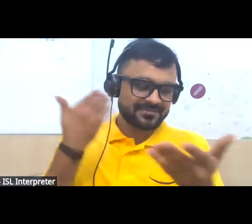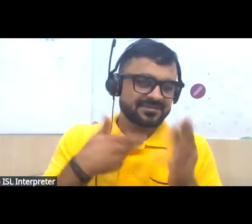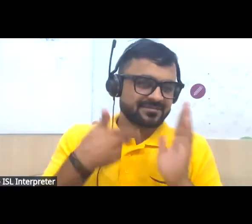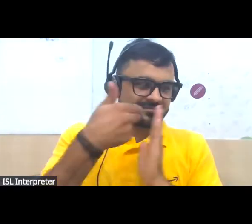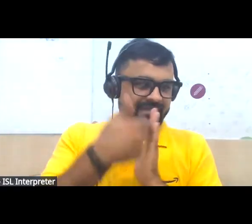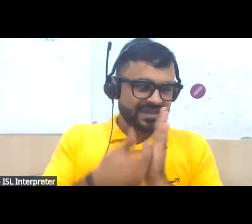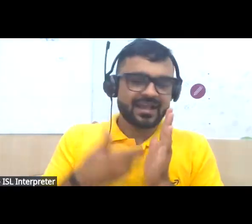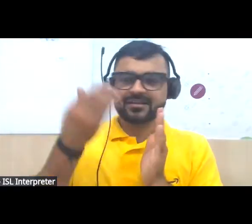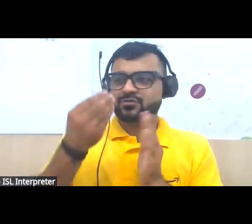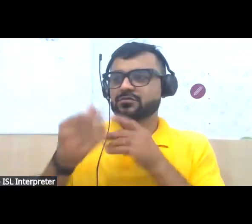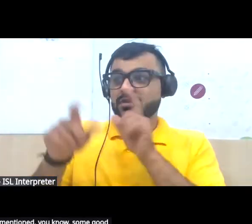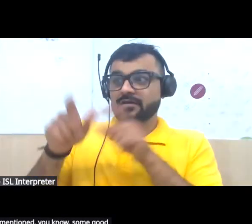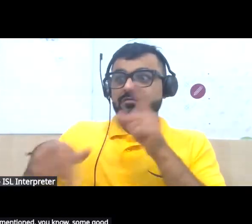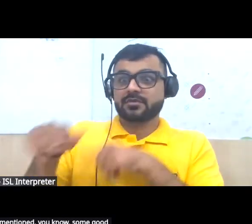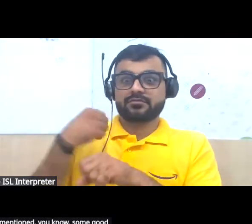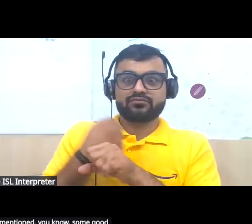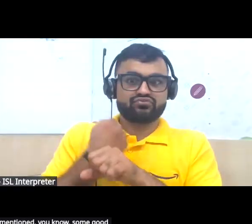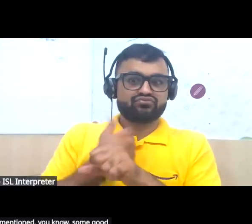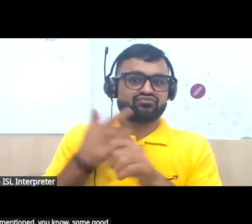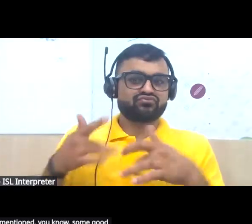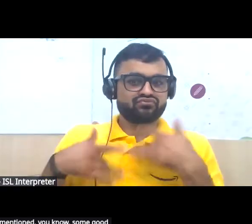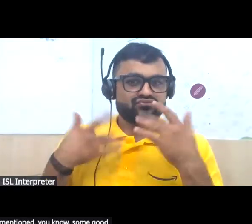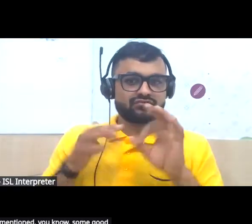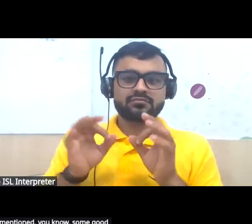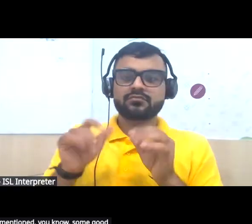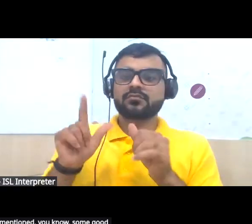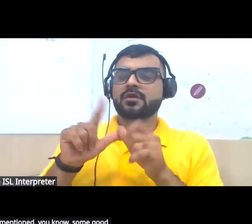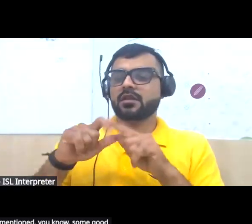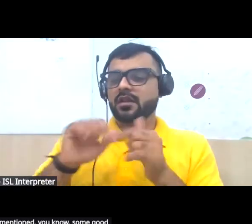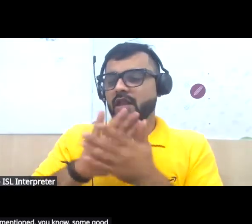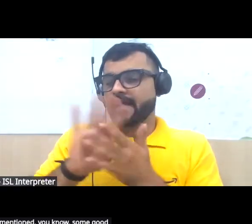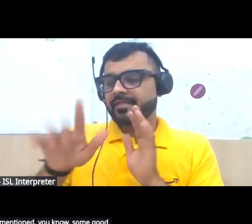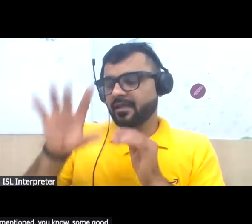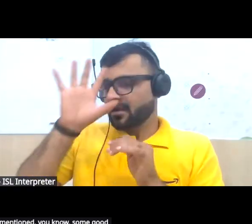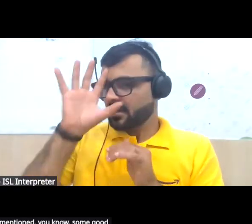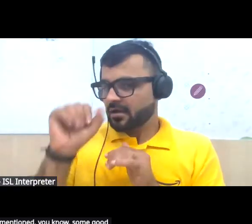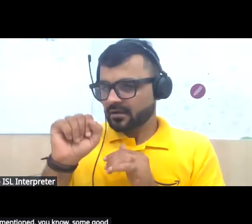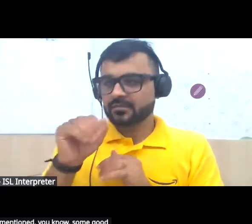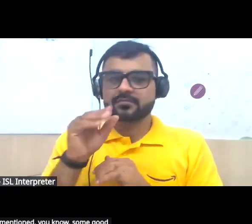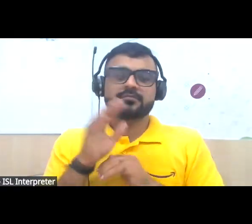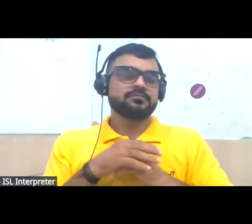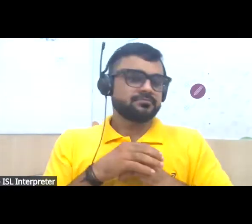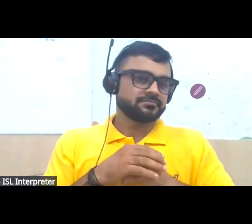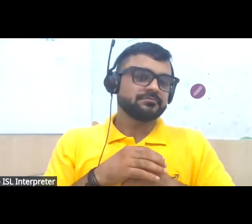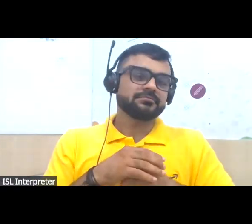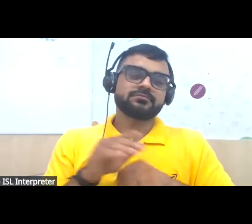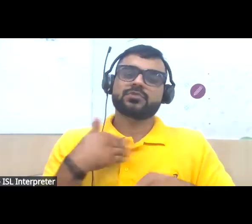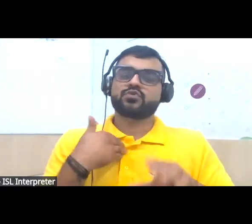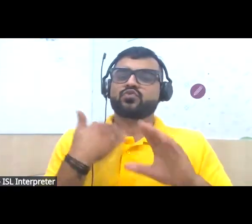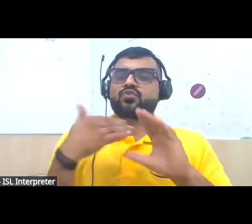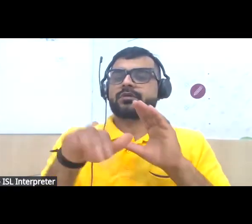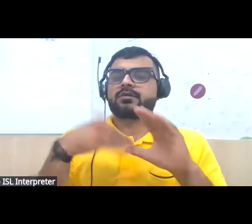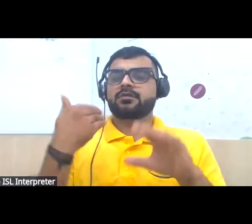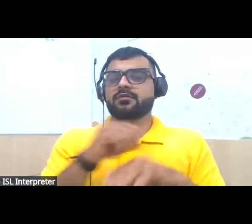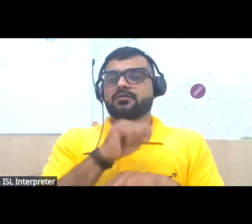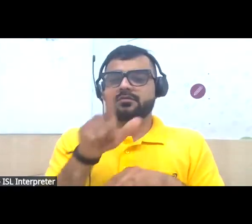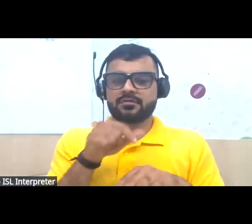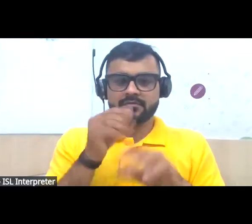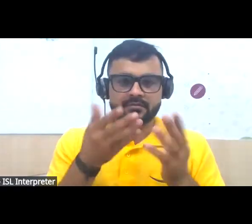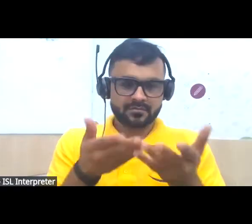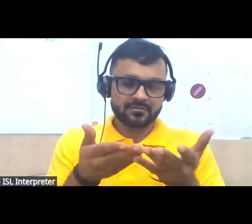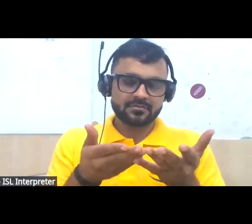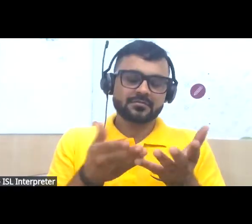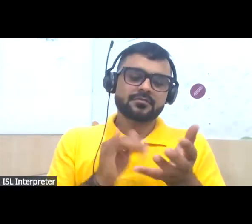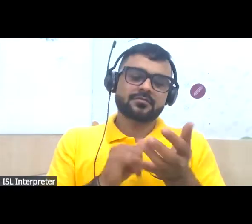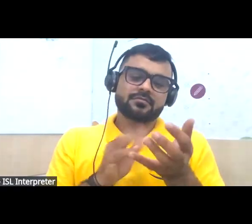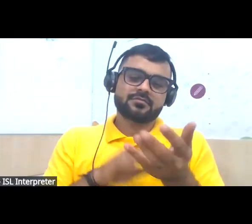mentioned, some good people were doing interesting work, someone in Ladakh, I remembered. So I'll share the WhatsApp